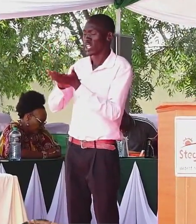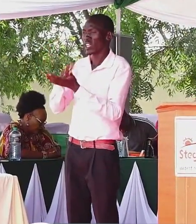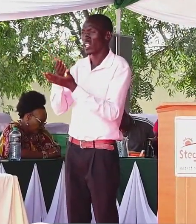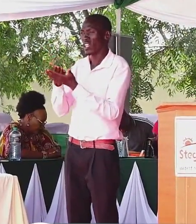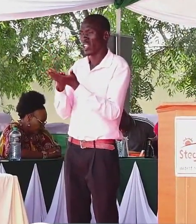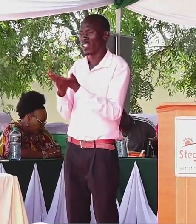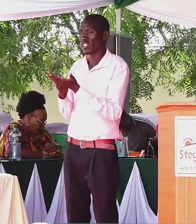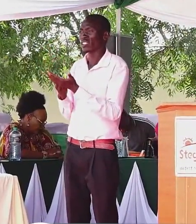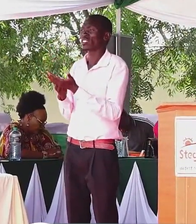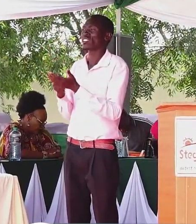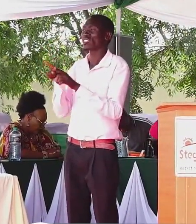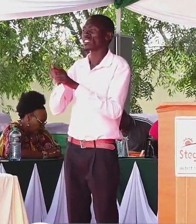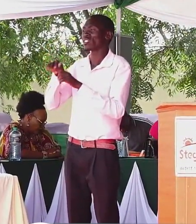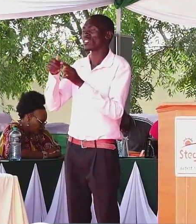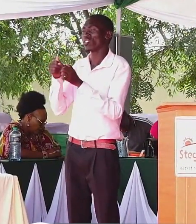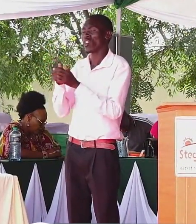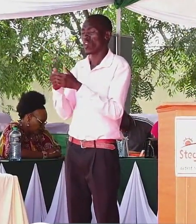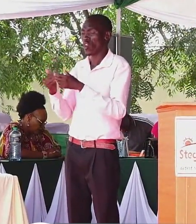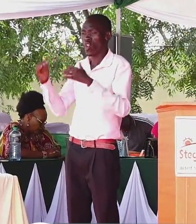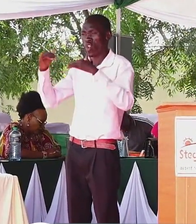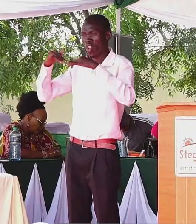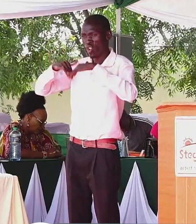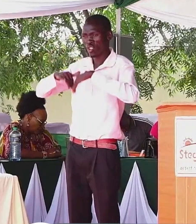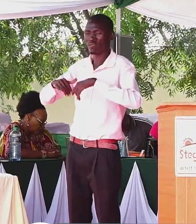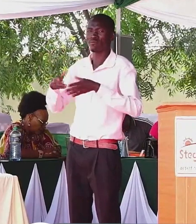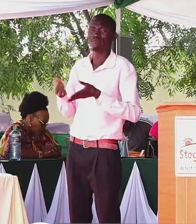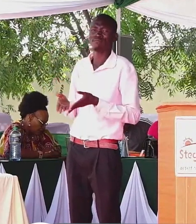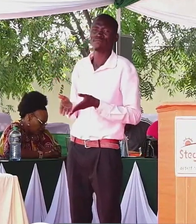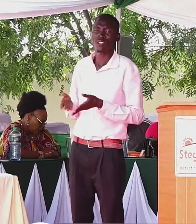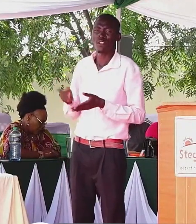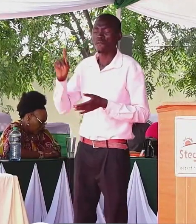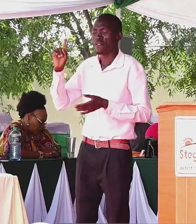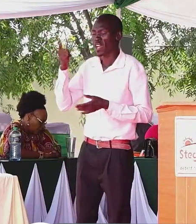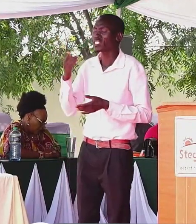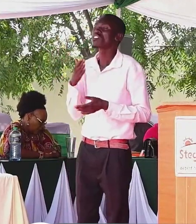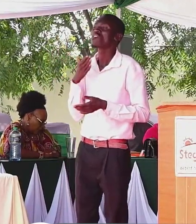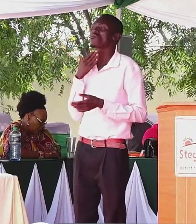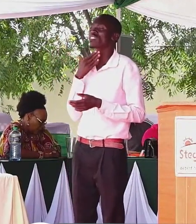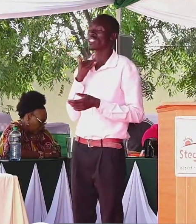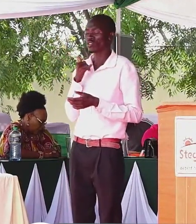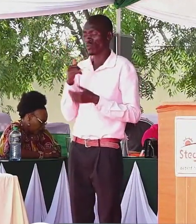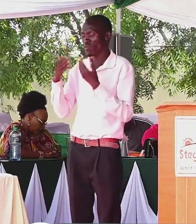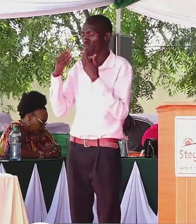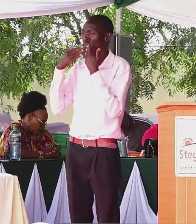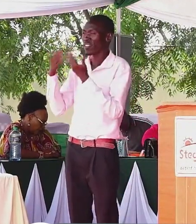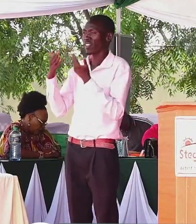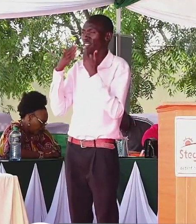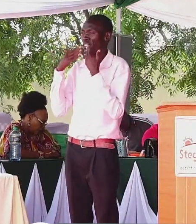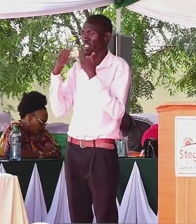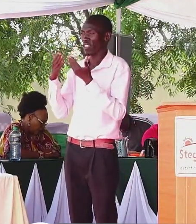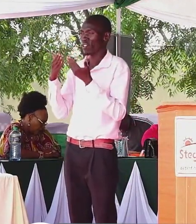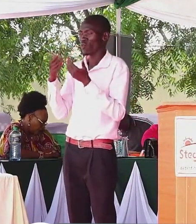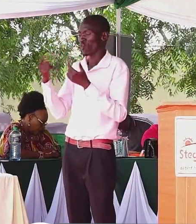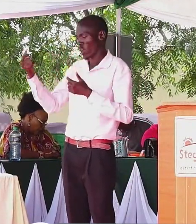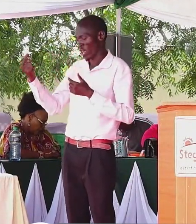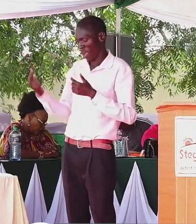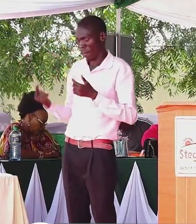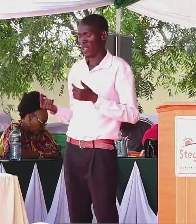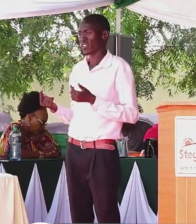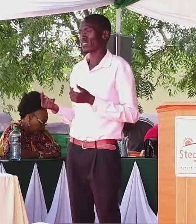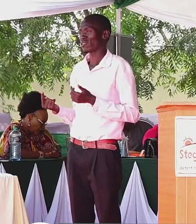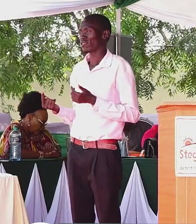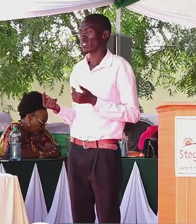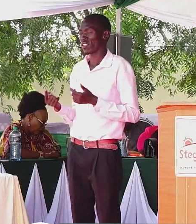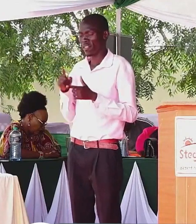been participating in this conference. First, I would like to thank for your coming. And